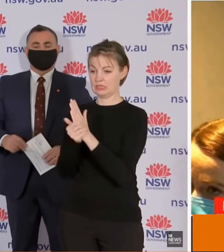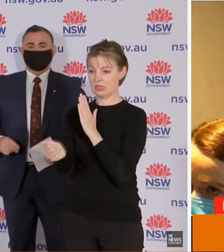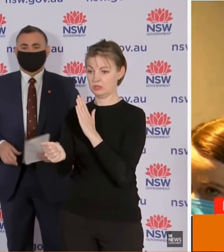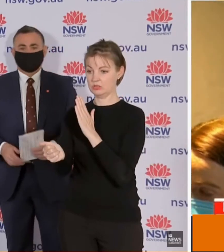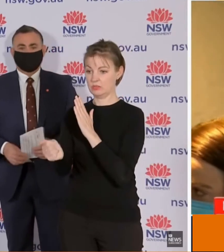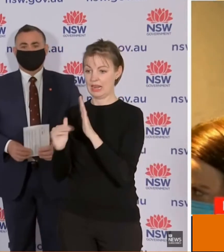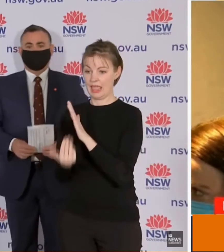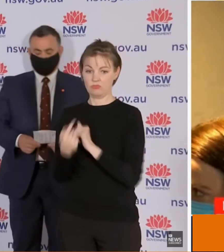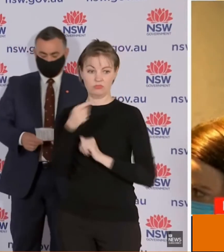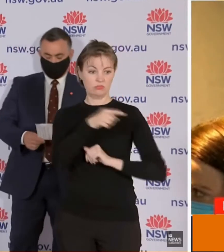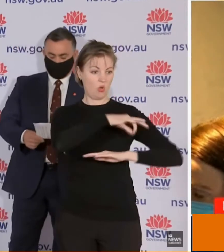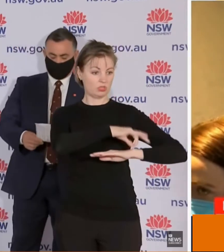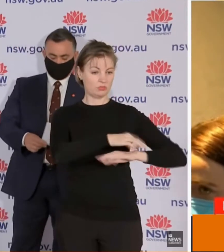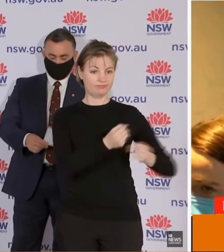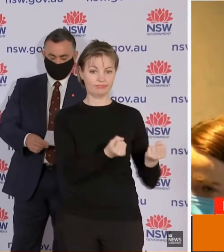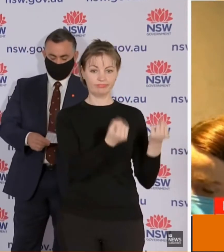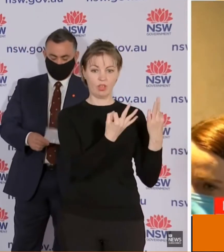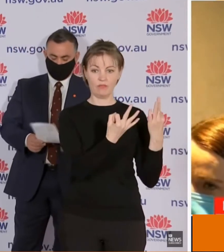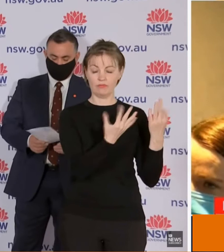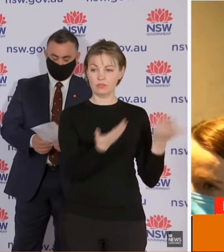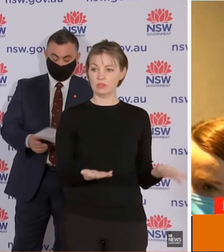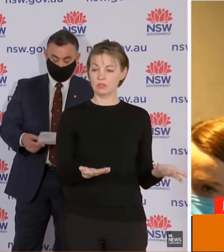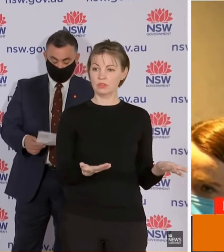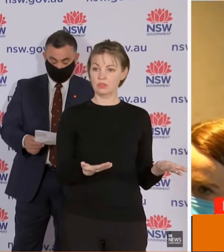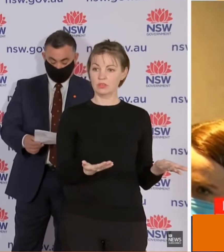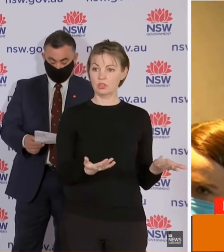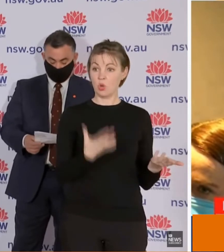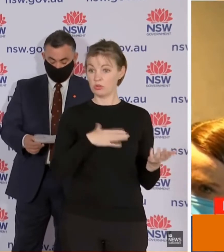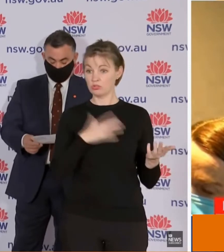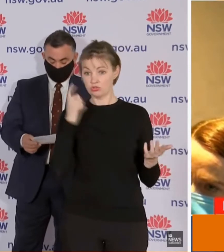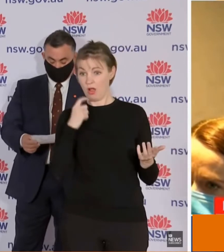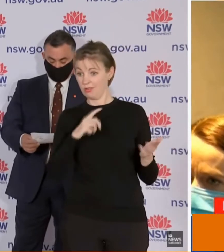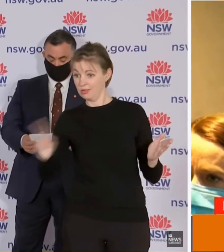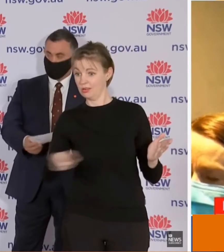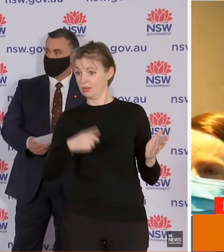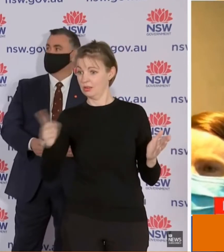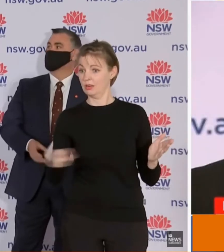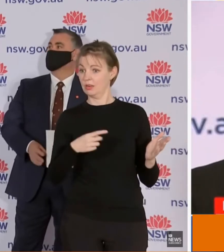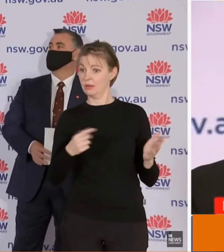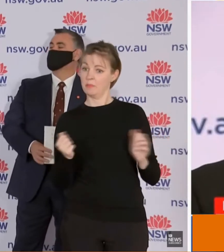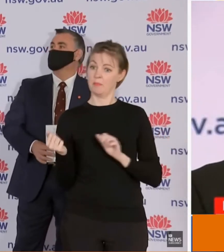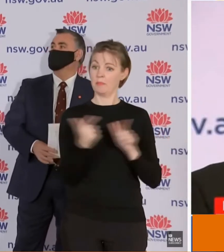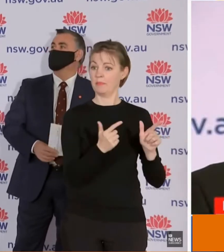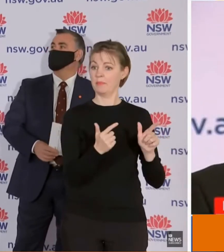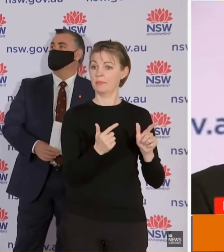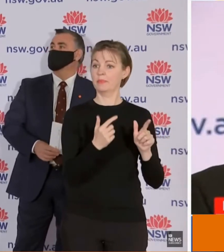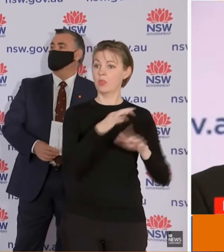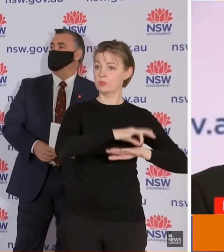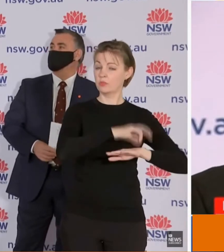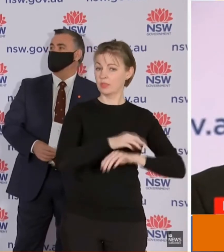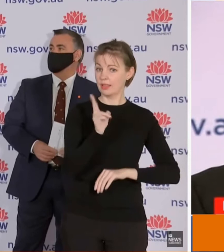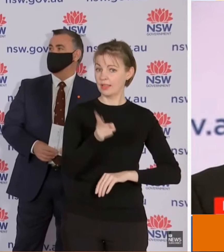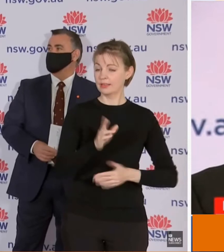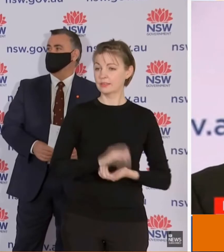skilled ICU nurses from vaccine clinics back into ICU? I don't think that's right. I think certainly there